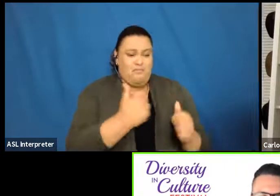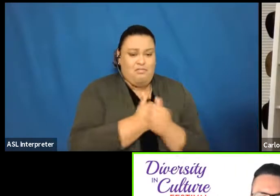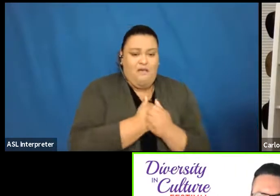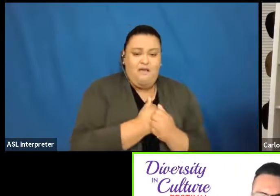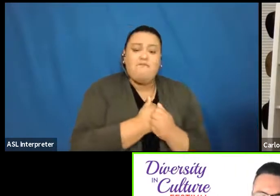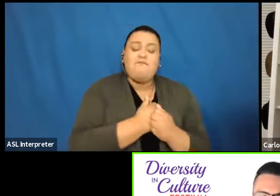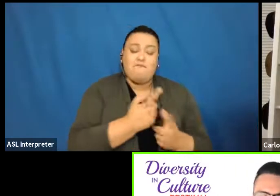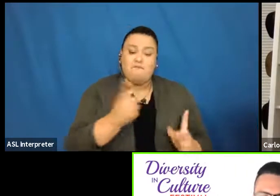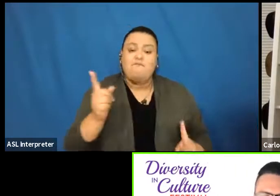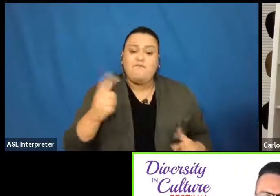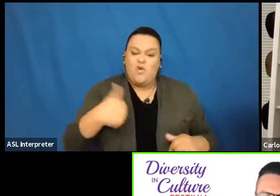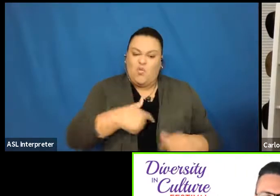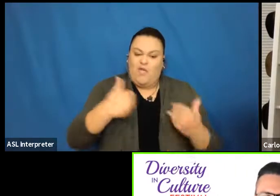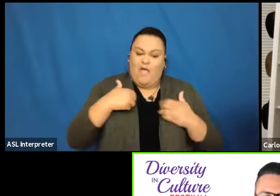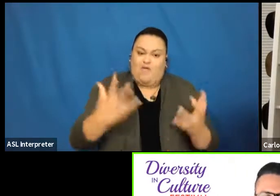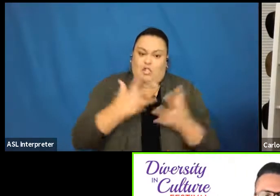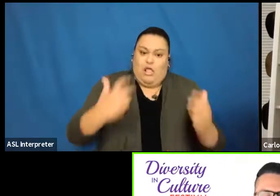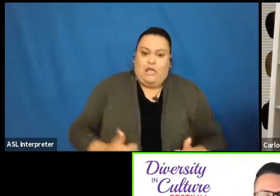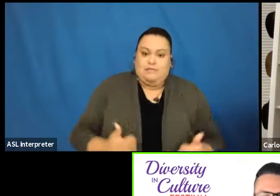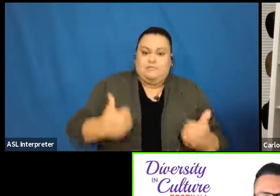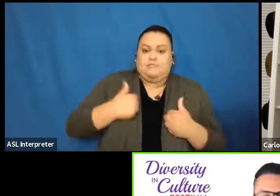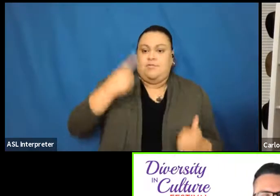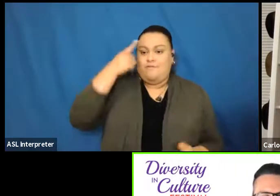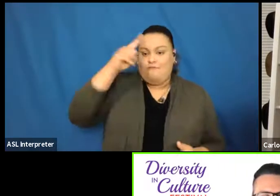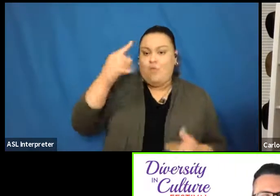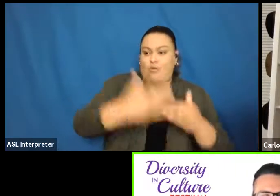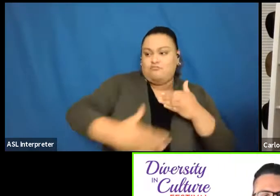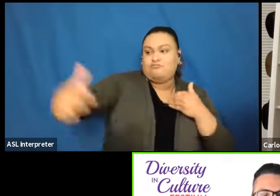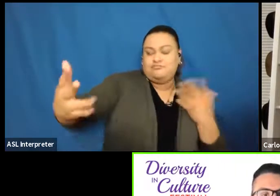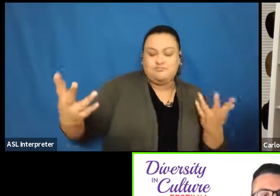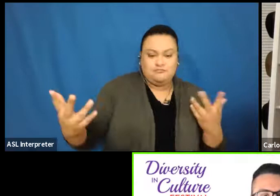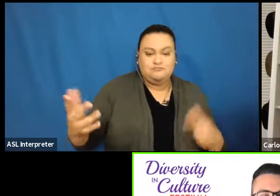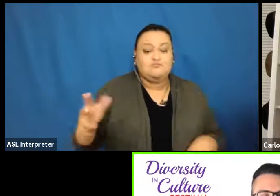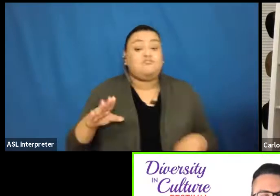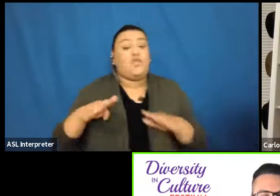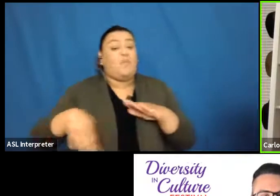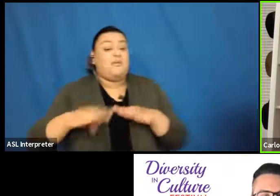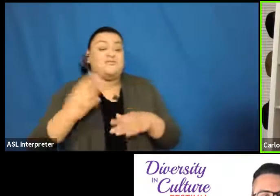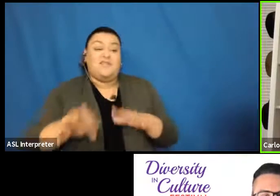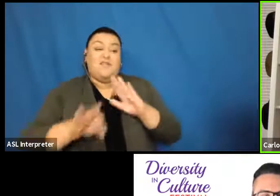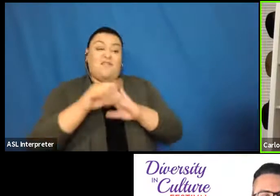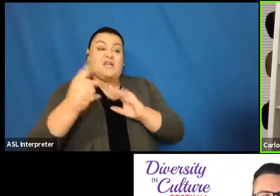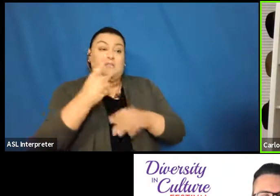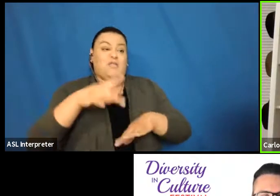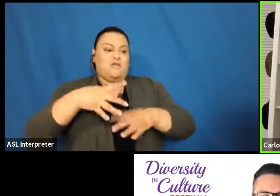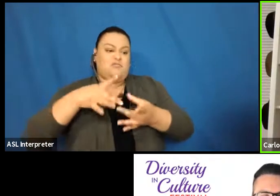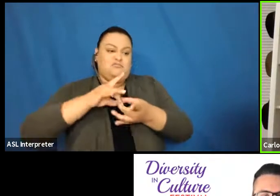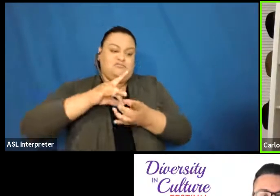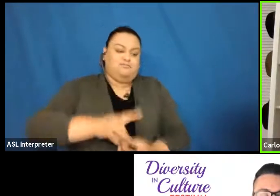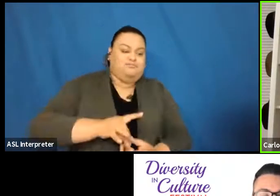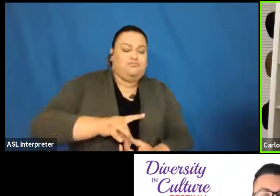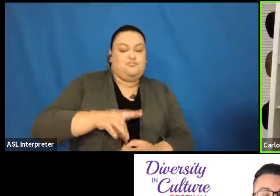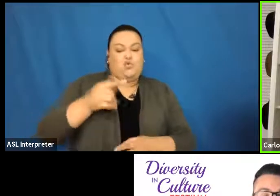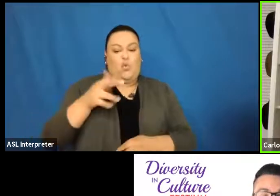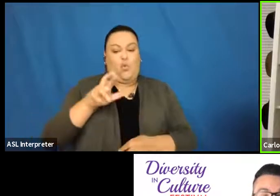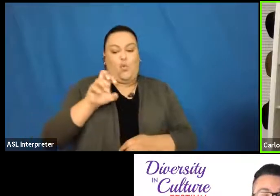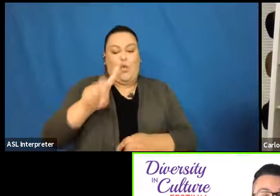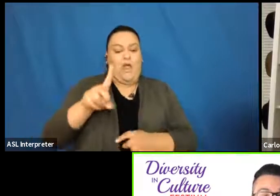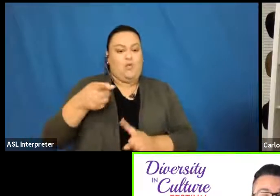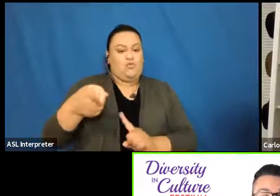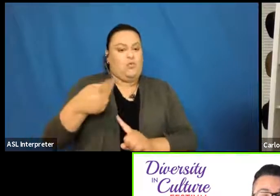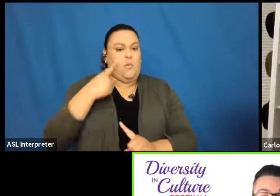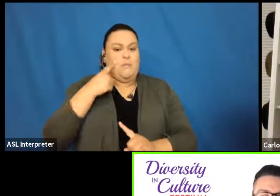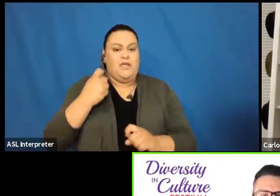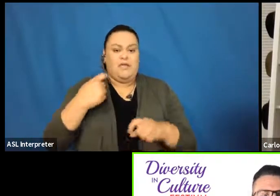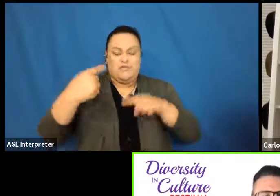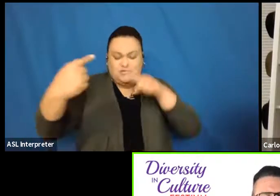like, yes, no, that's a very good point. Basically, find something that will ground you. Yeah. Right? Because, a lot of times during these struggles,